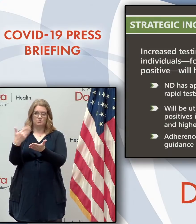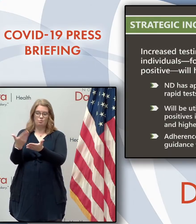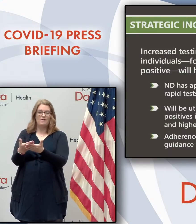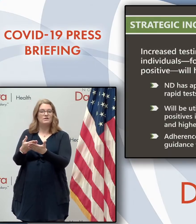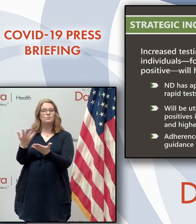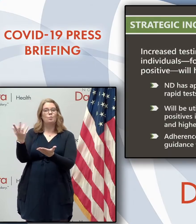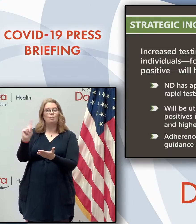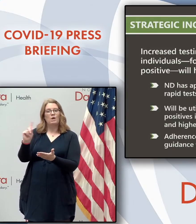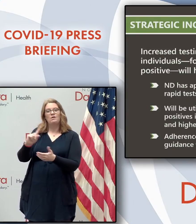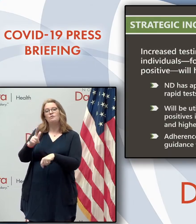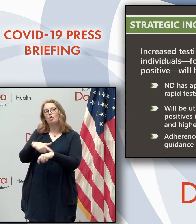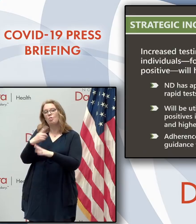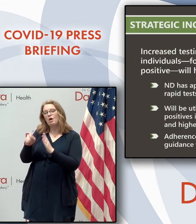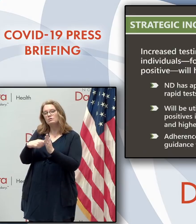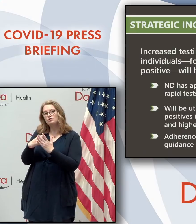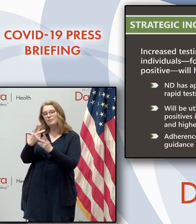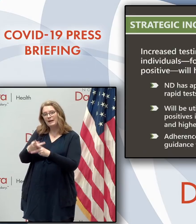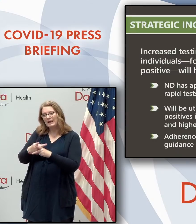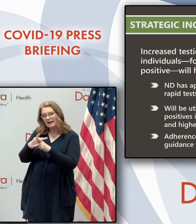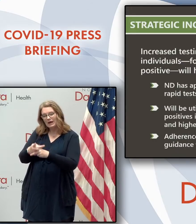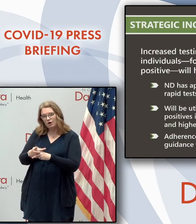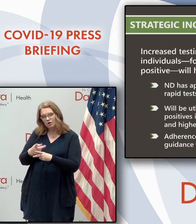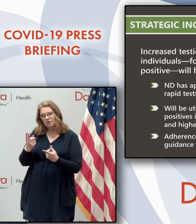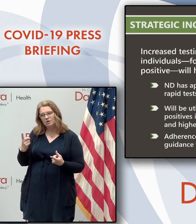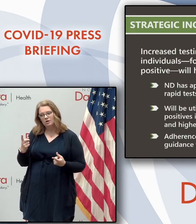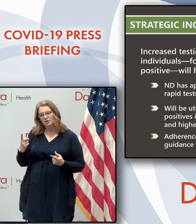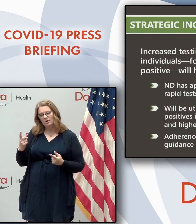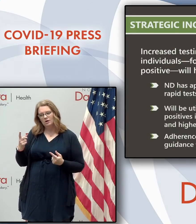care facilities. These do require